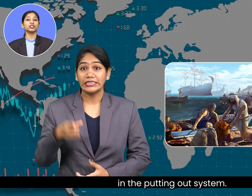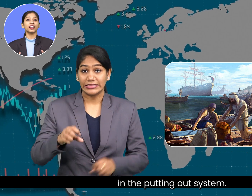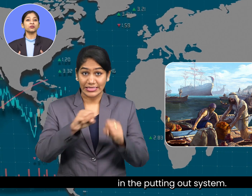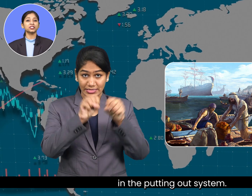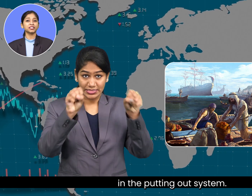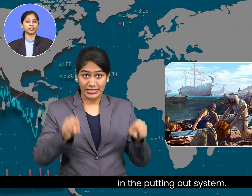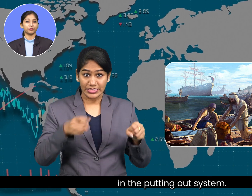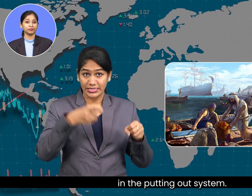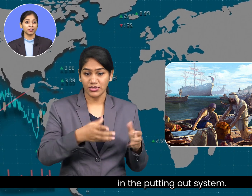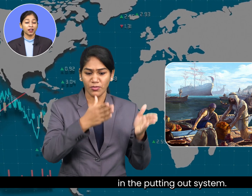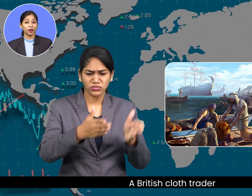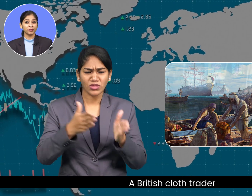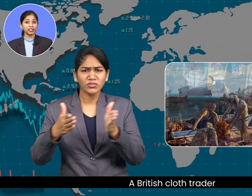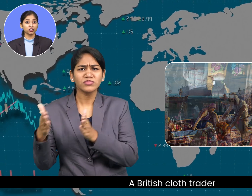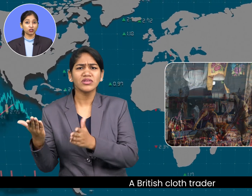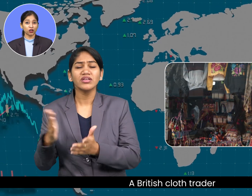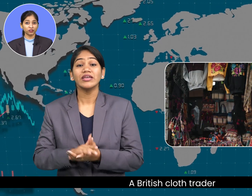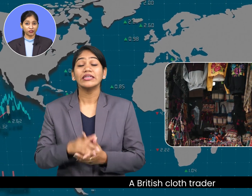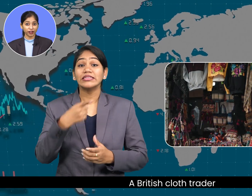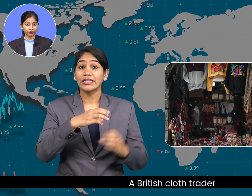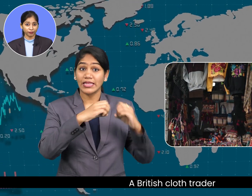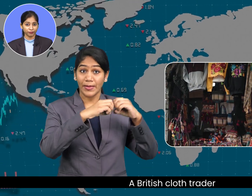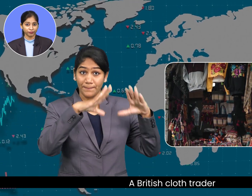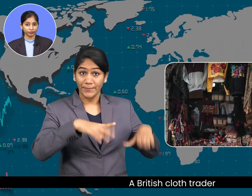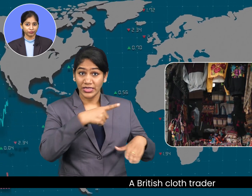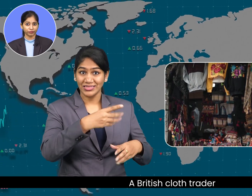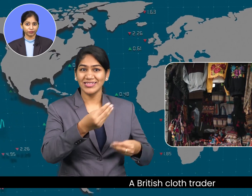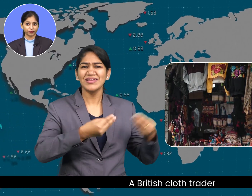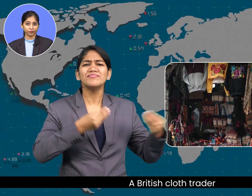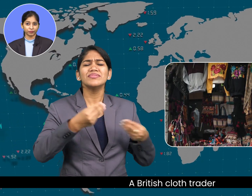In the putting out system, a British cloth trader